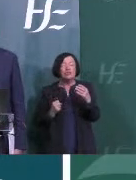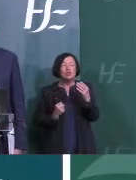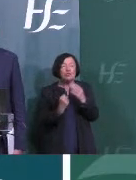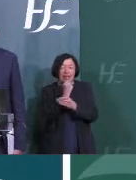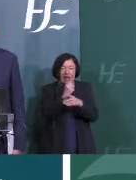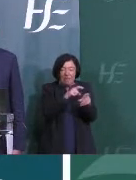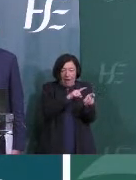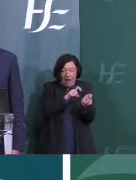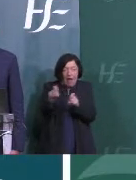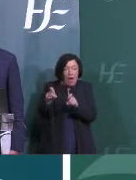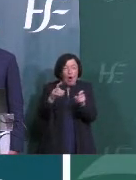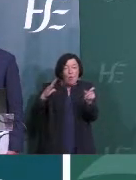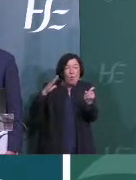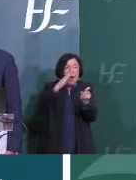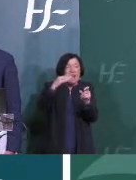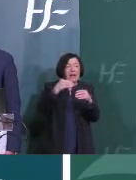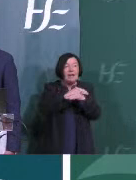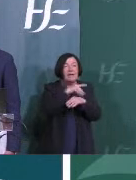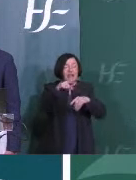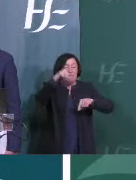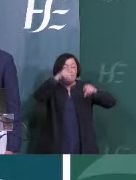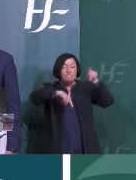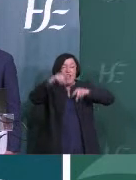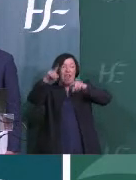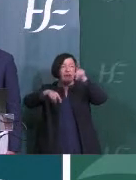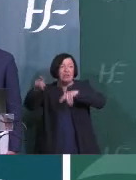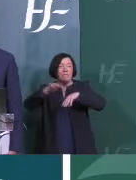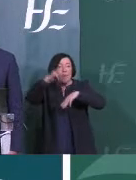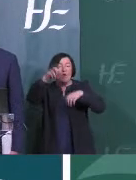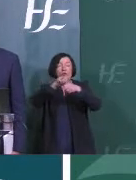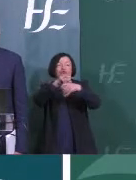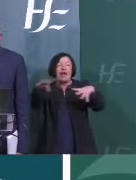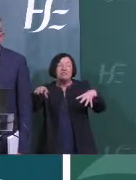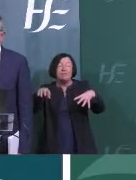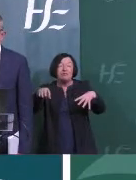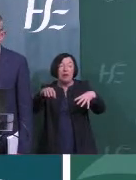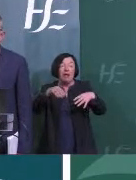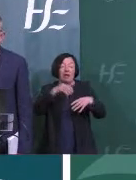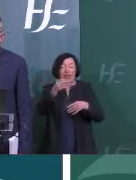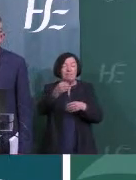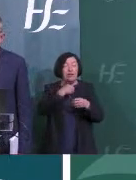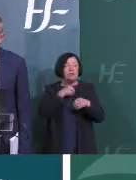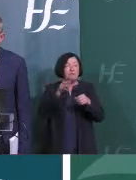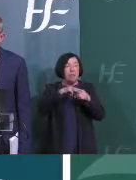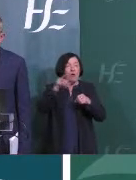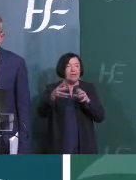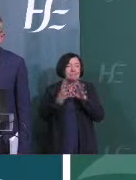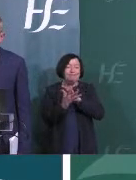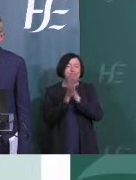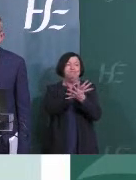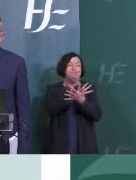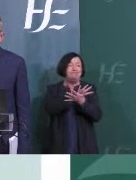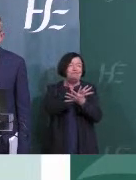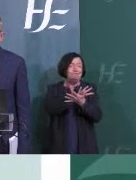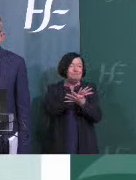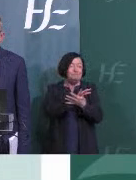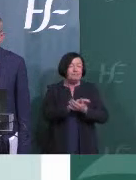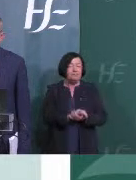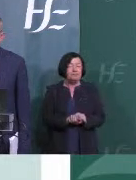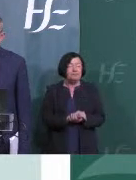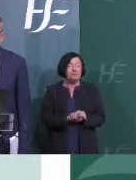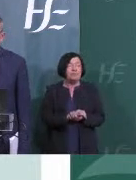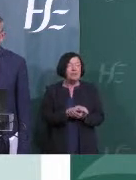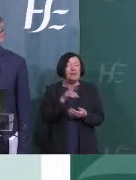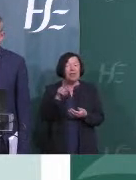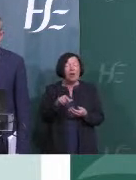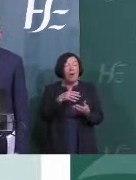successive waves we had were caused by variants that were more and more transmissible, causing us all that disruption.